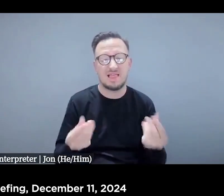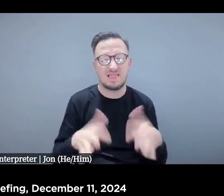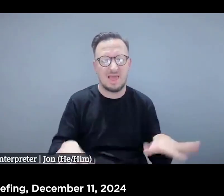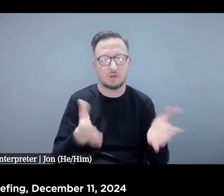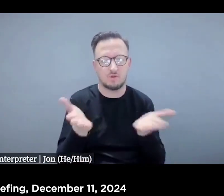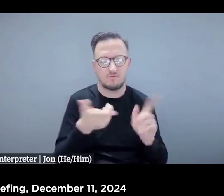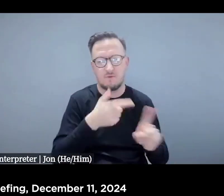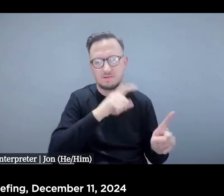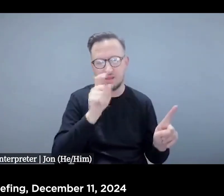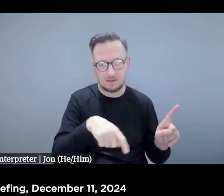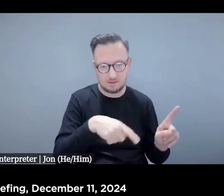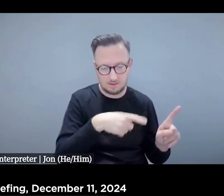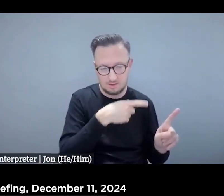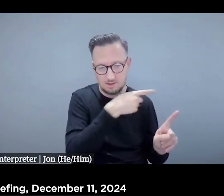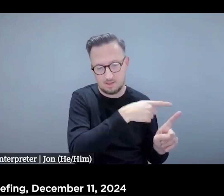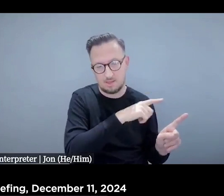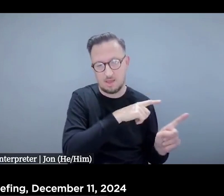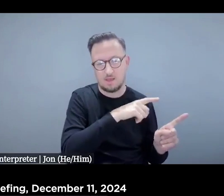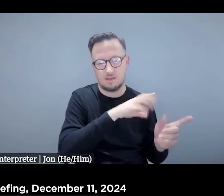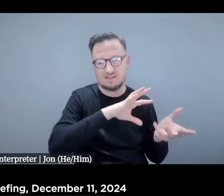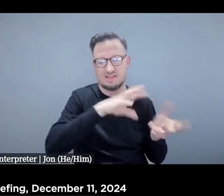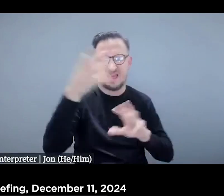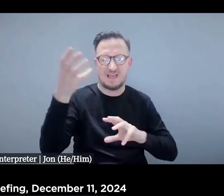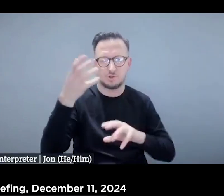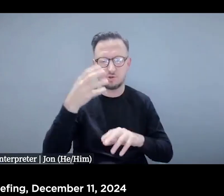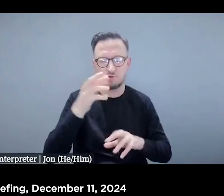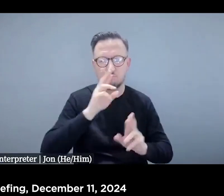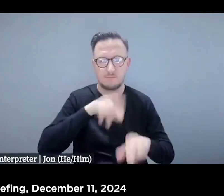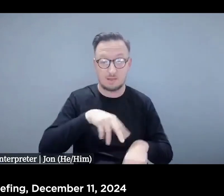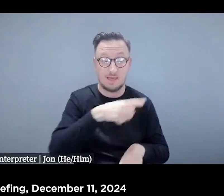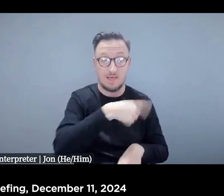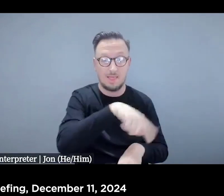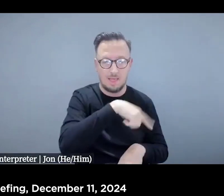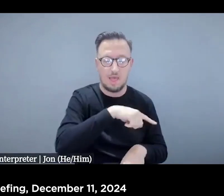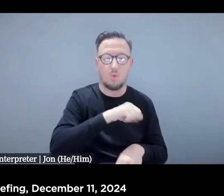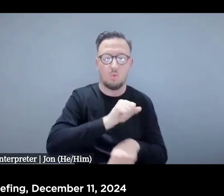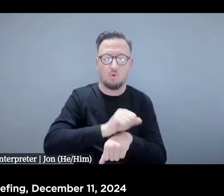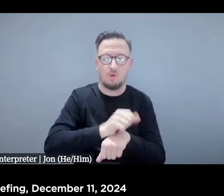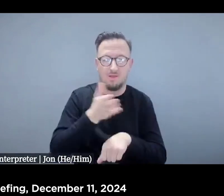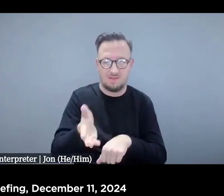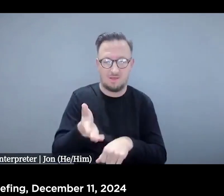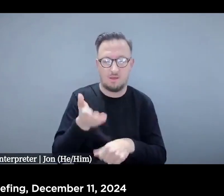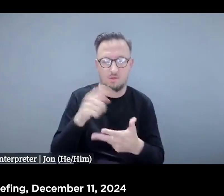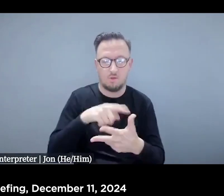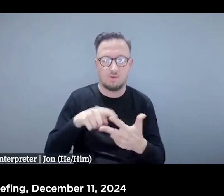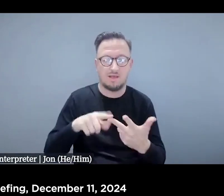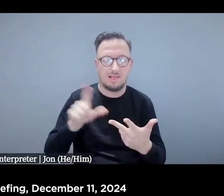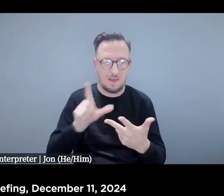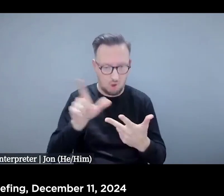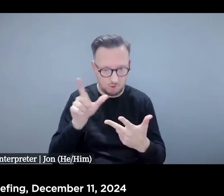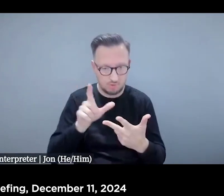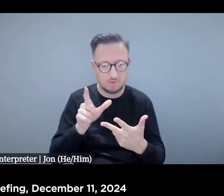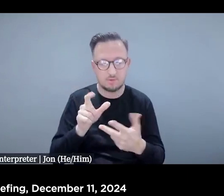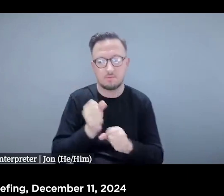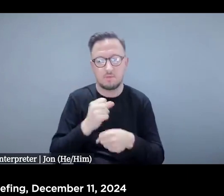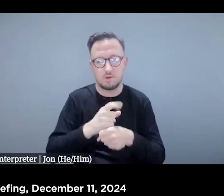include disaster response, will staff the 3 libraries and handle the daily task of getting the completed